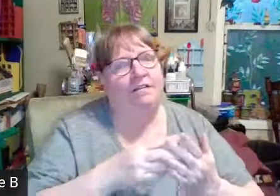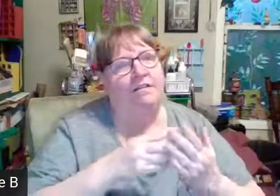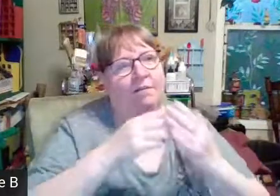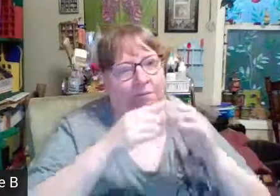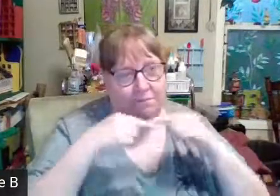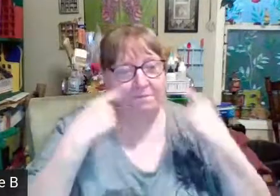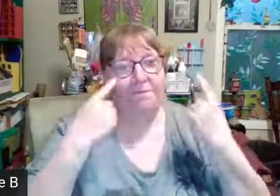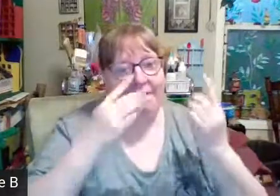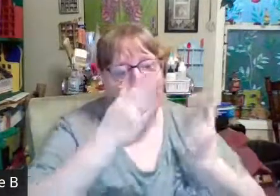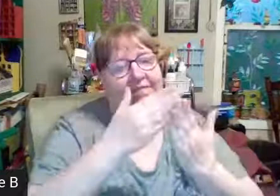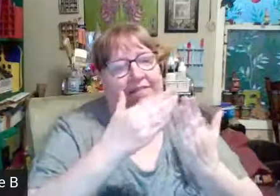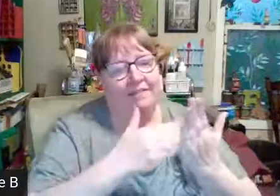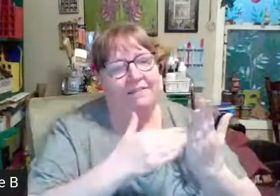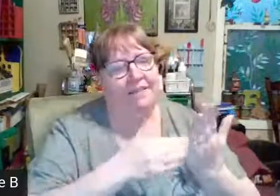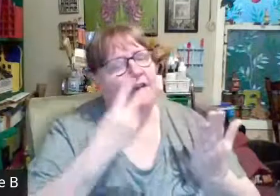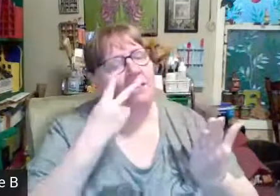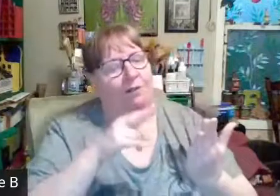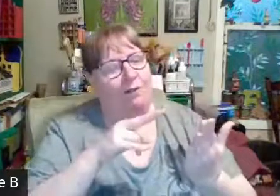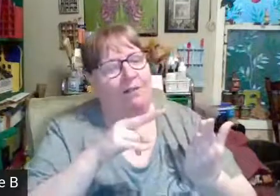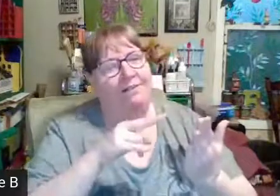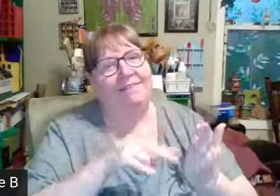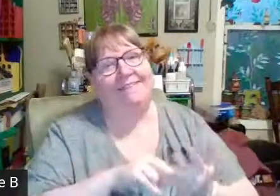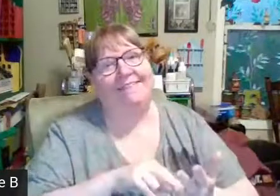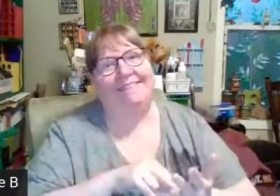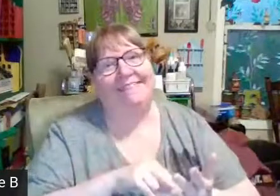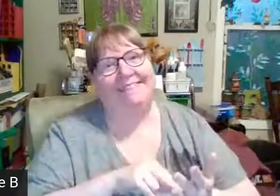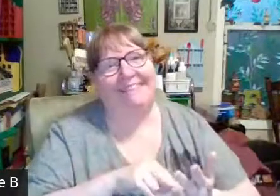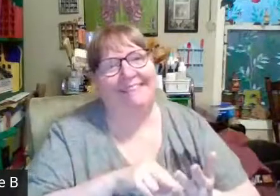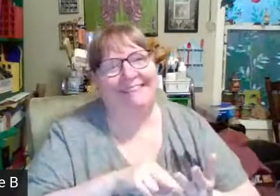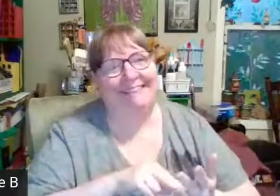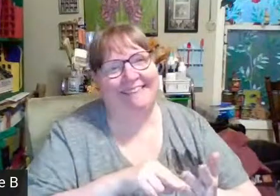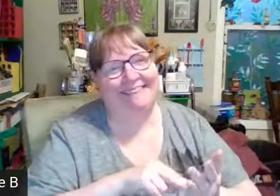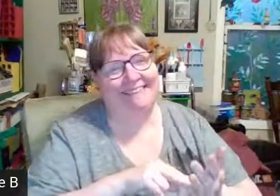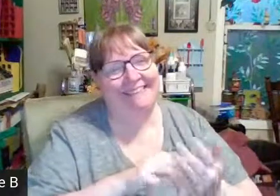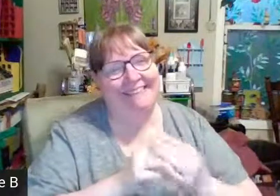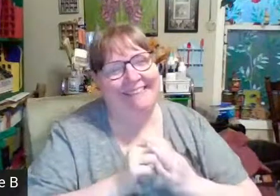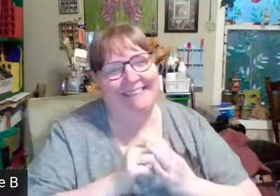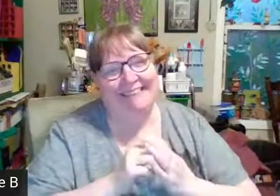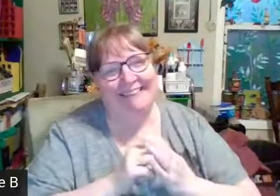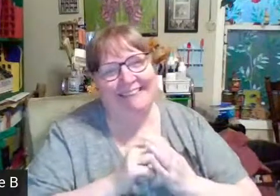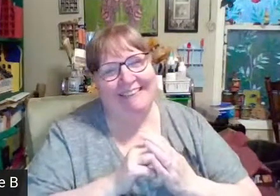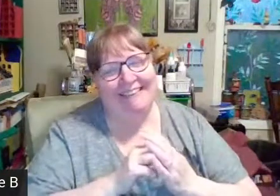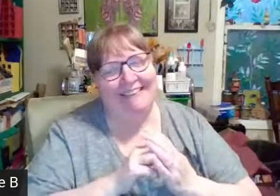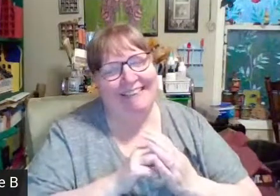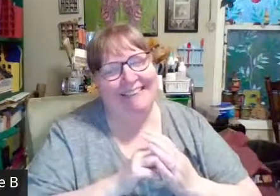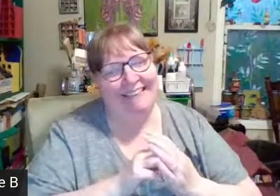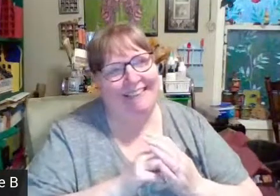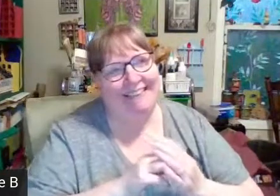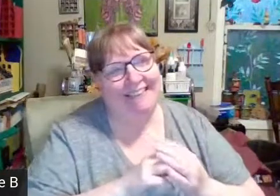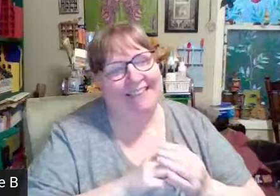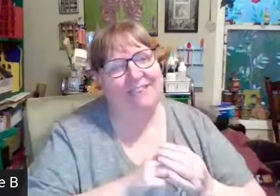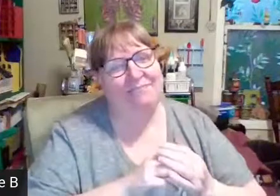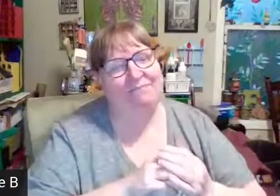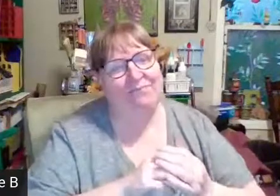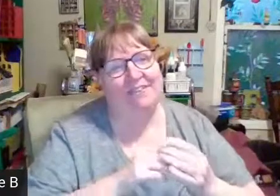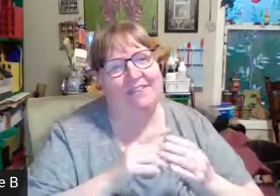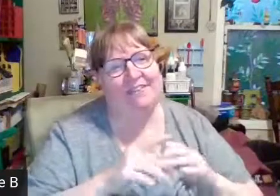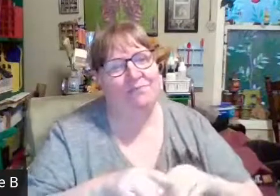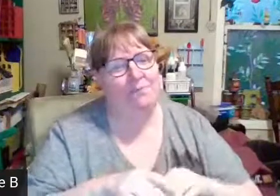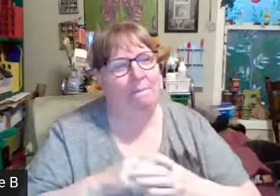okay? Smile. To the smile list that you guys all look at. And in that smile list,